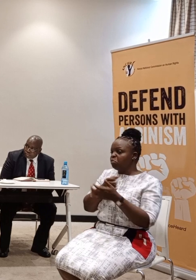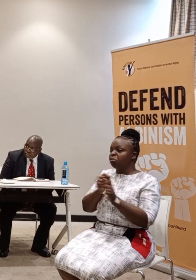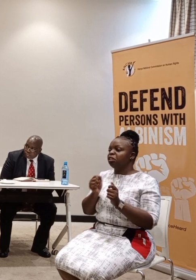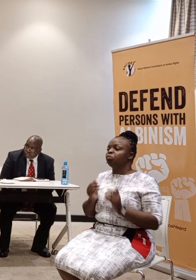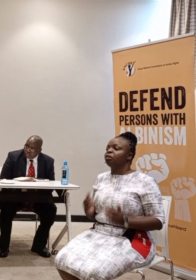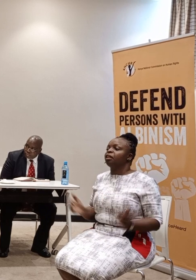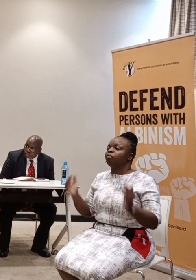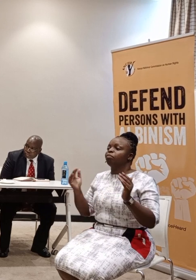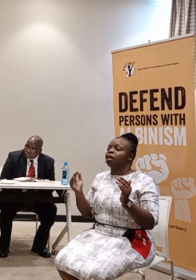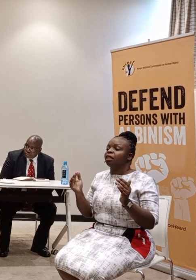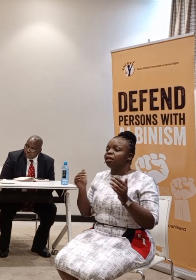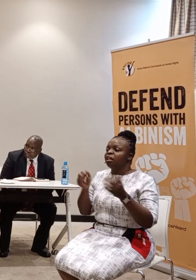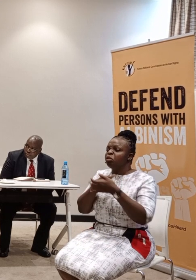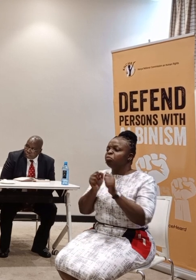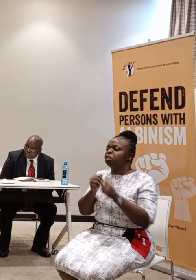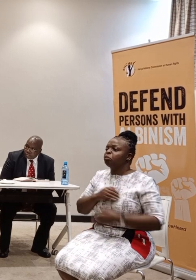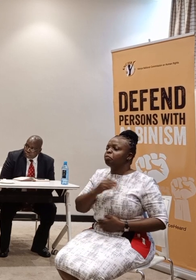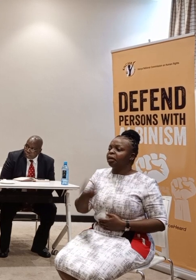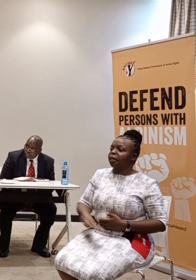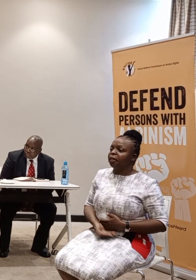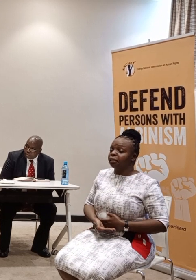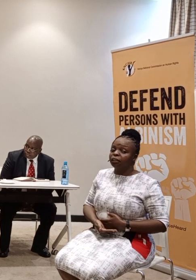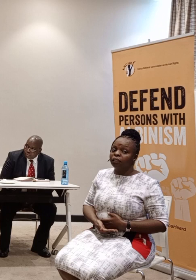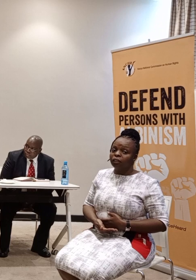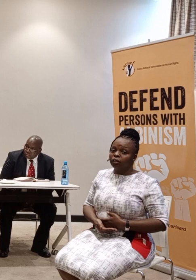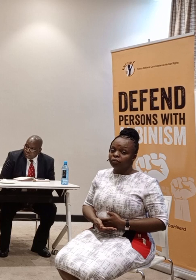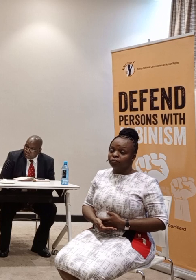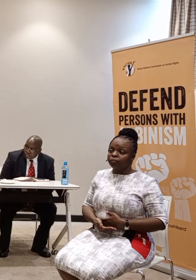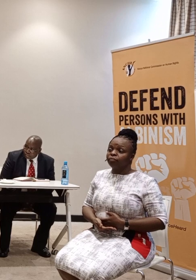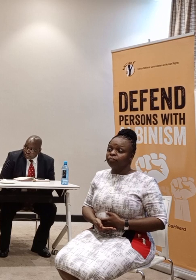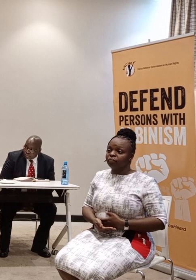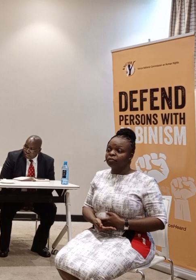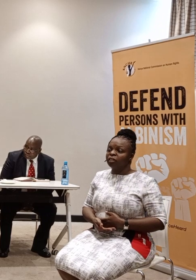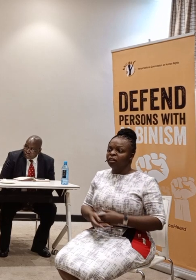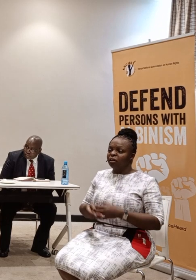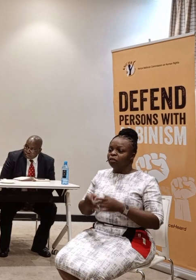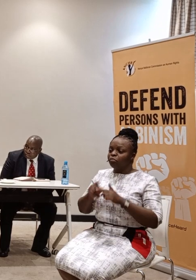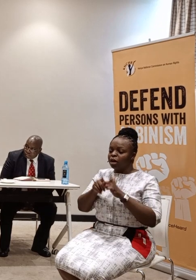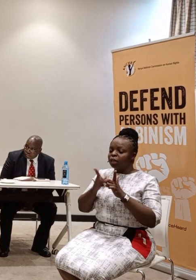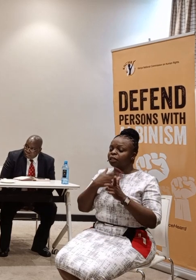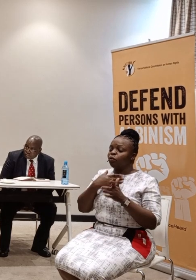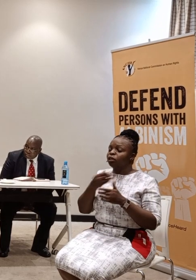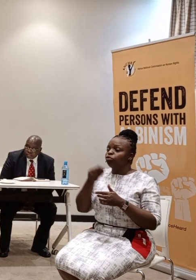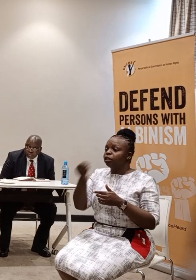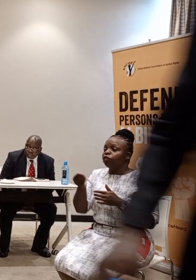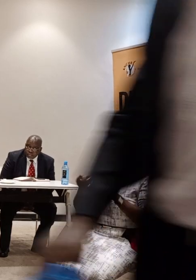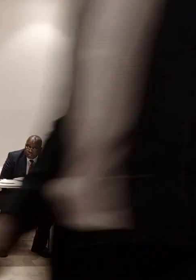Yeah. But there's one example that I really wanted to give when we were talking about the mother